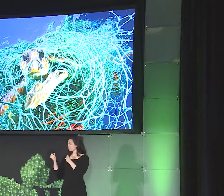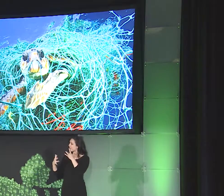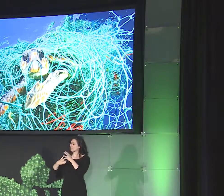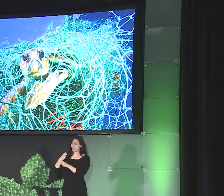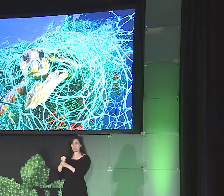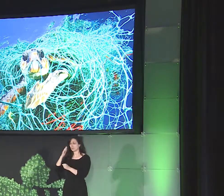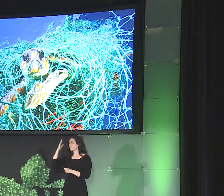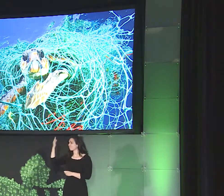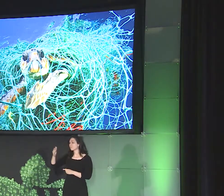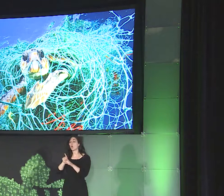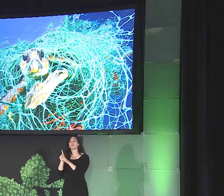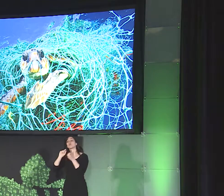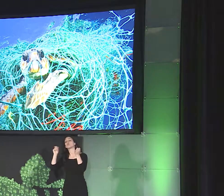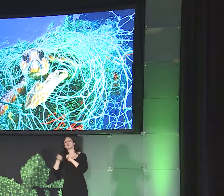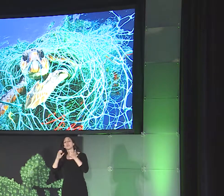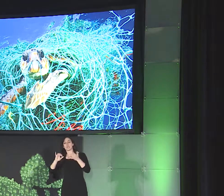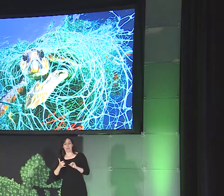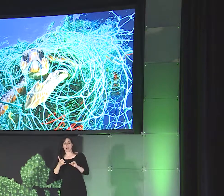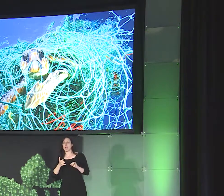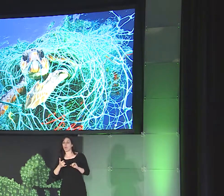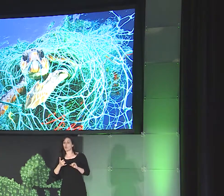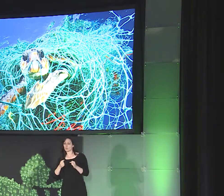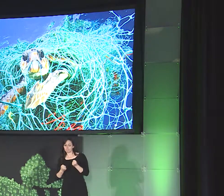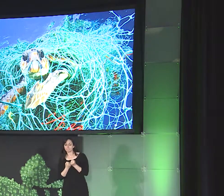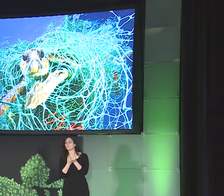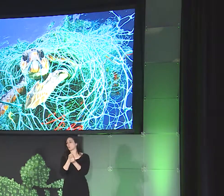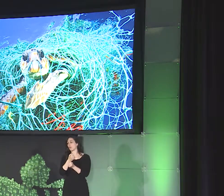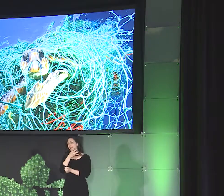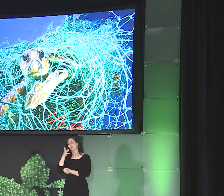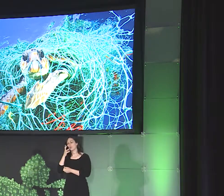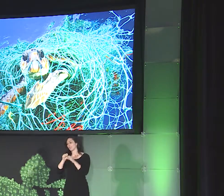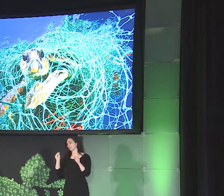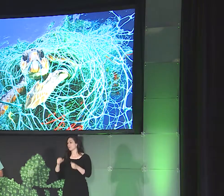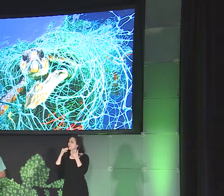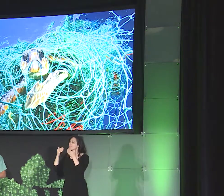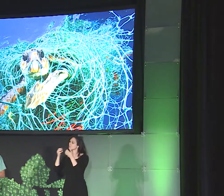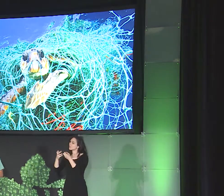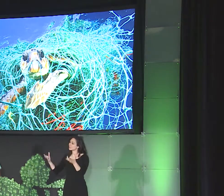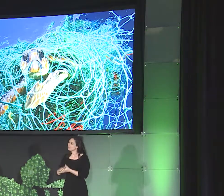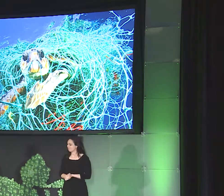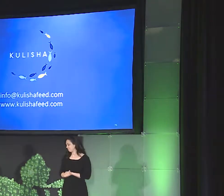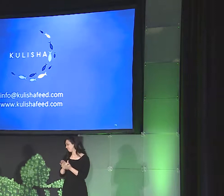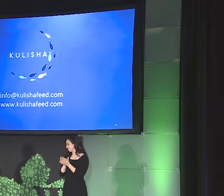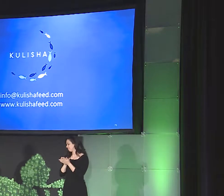and while also changing the way that we fuel our agricultural system. Thank you very much.